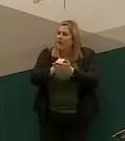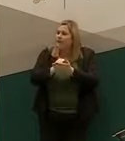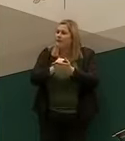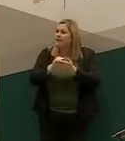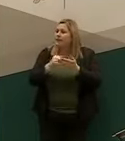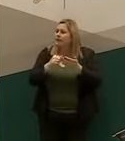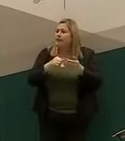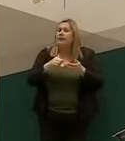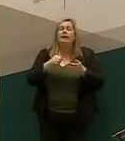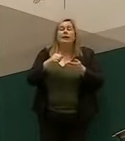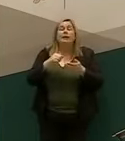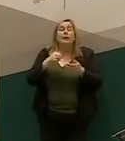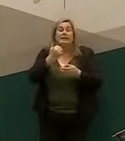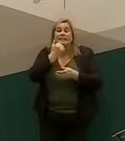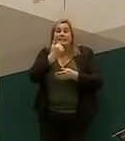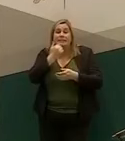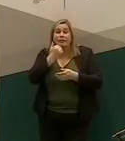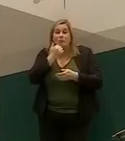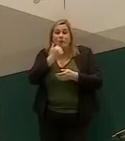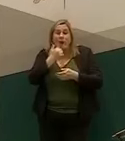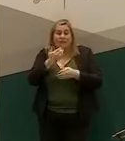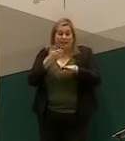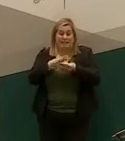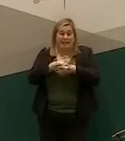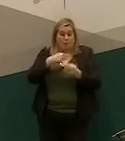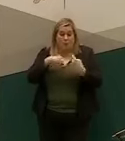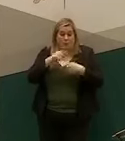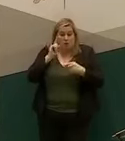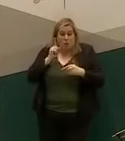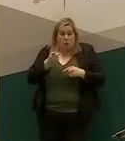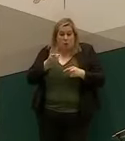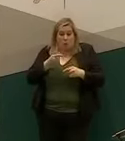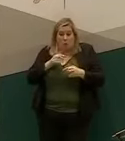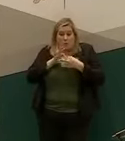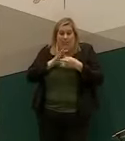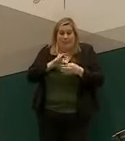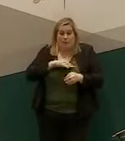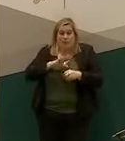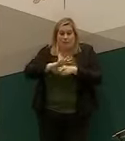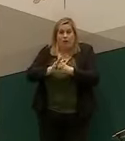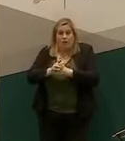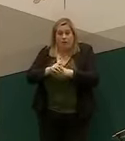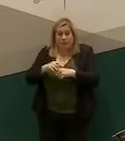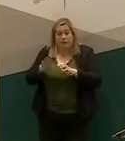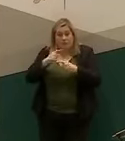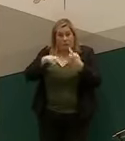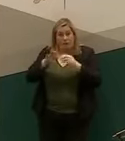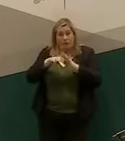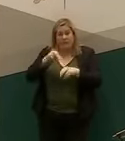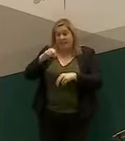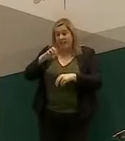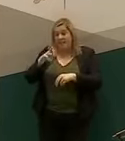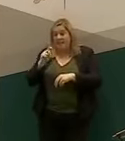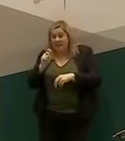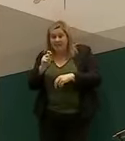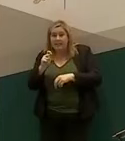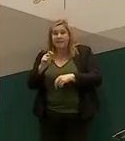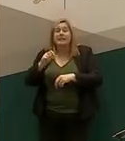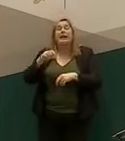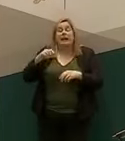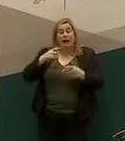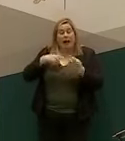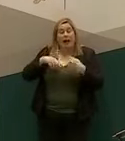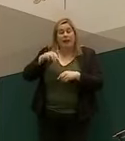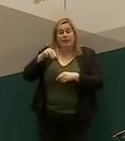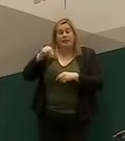deaths, one of the pieces of work we're doing with NEFIT and through the HPSC is to track trends in mortality in nursing